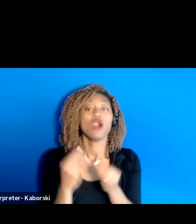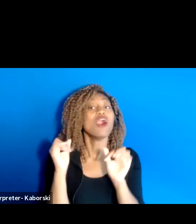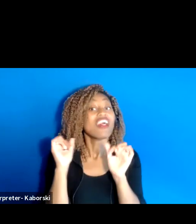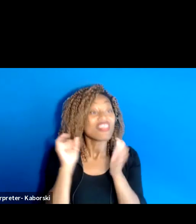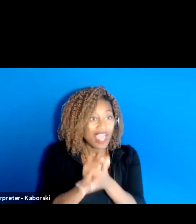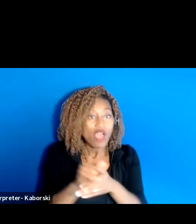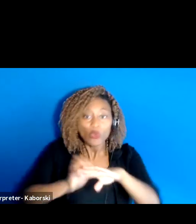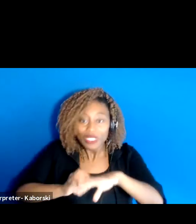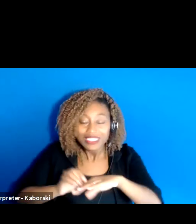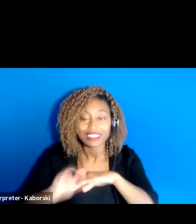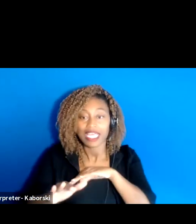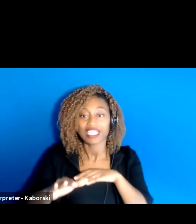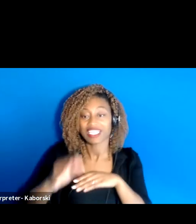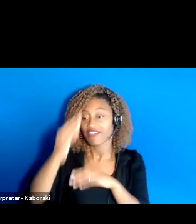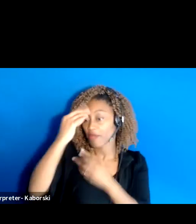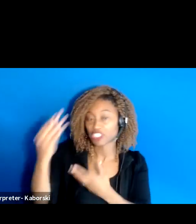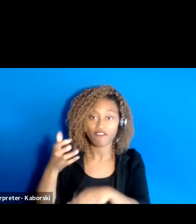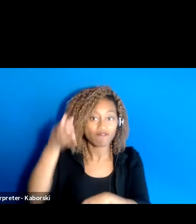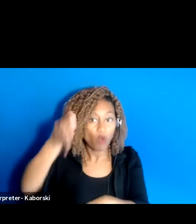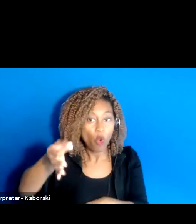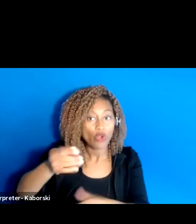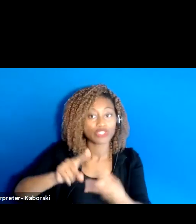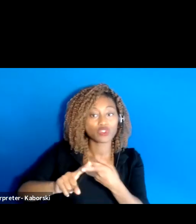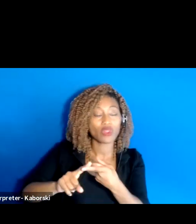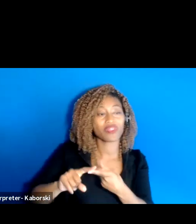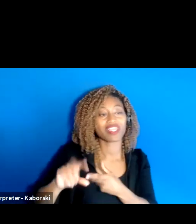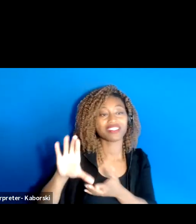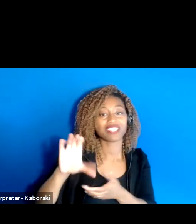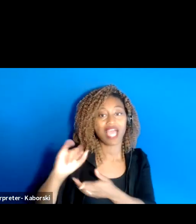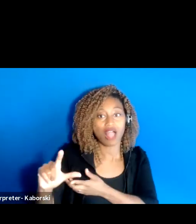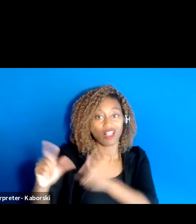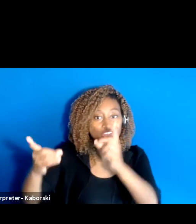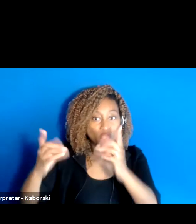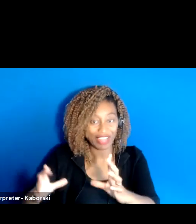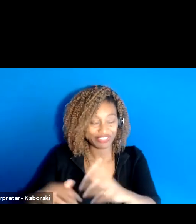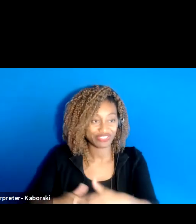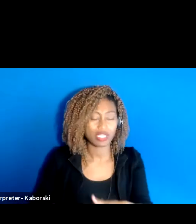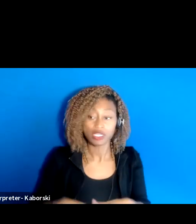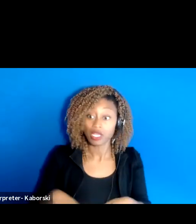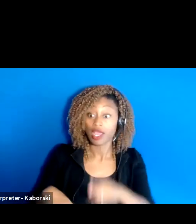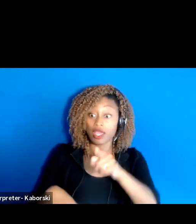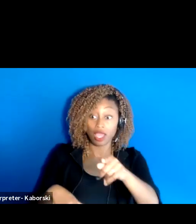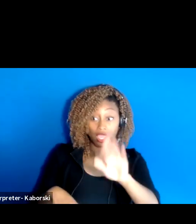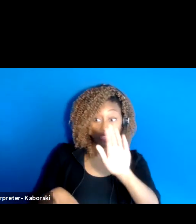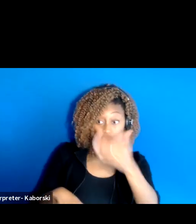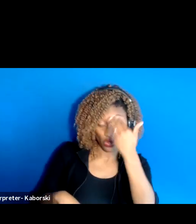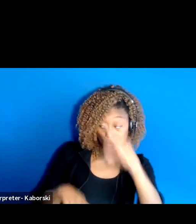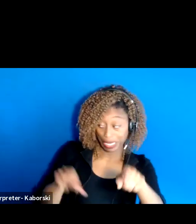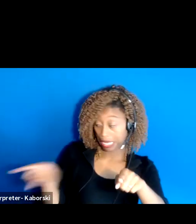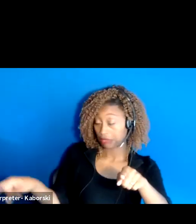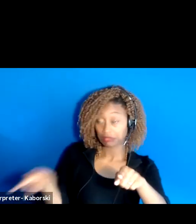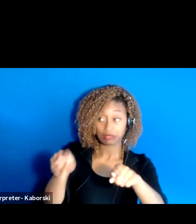center directors. And we are trying to provide them with information of how can you develop and